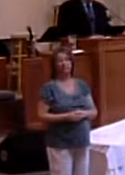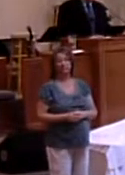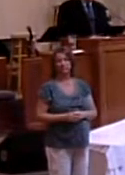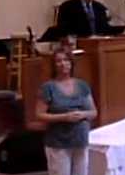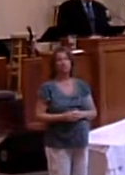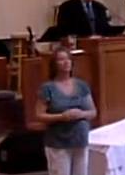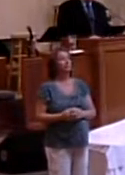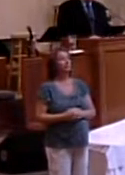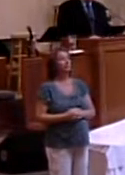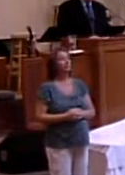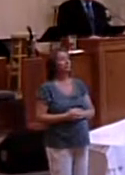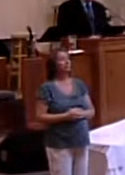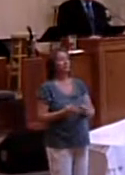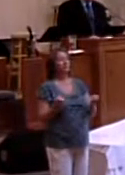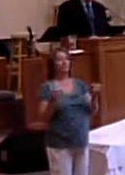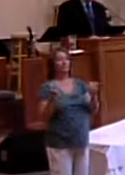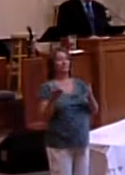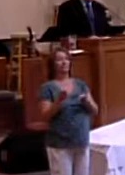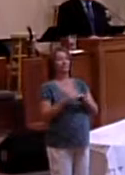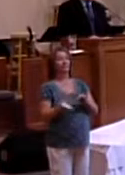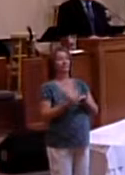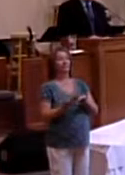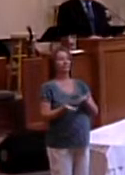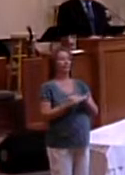A lot of page turning.